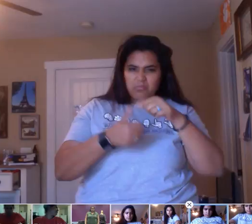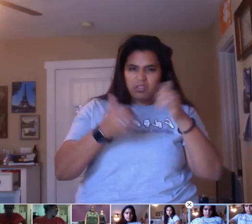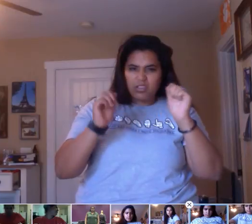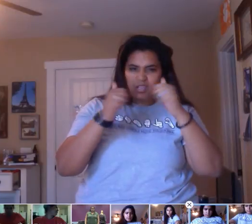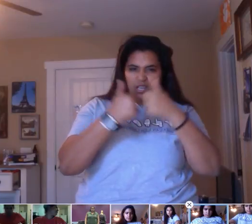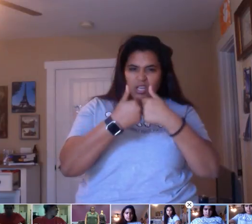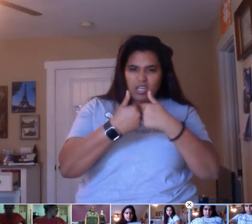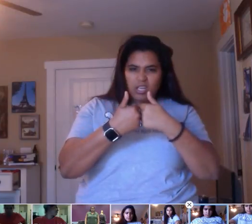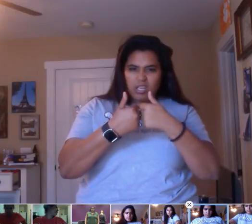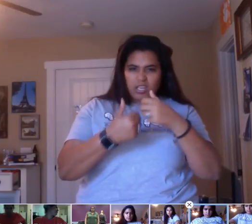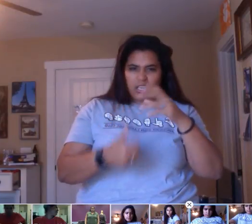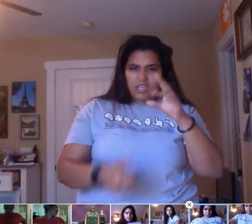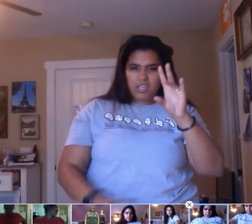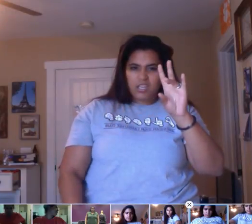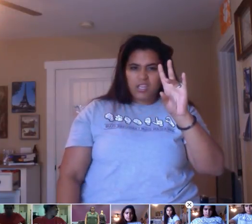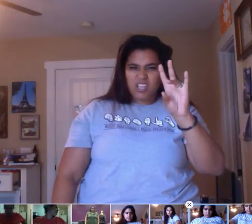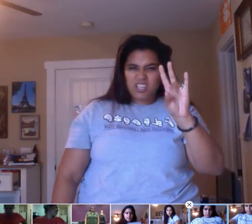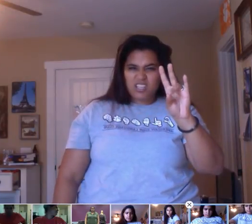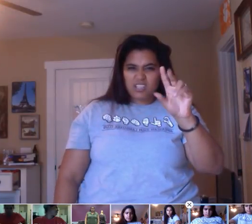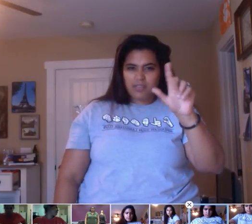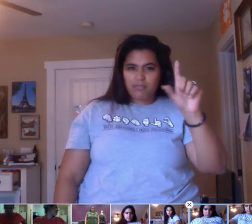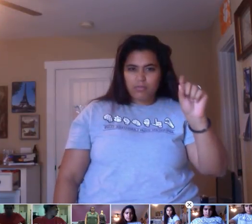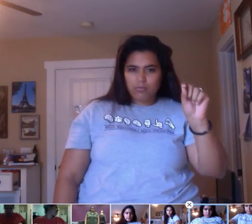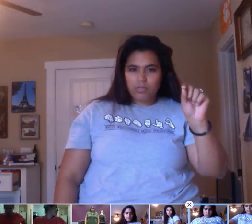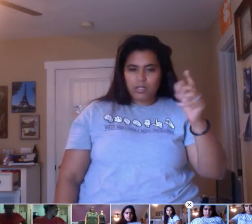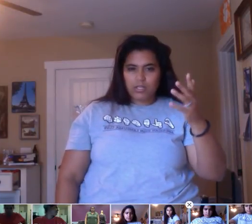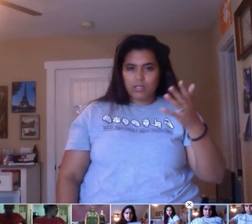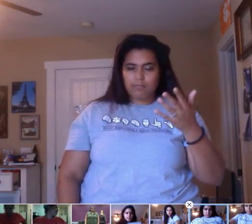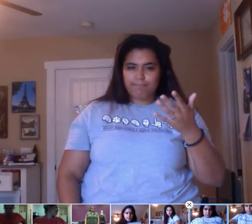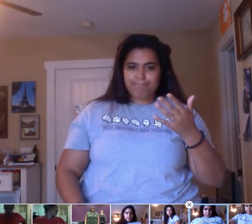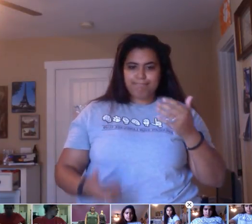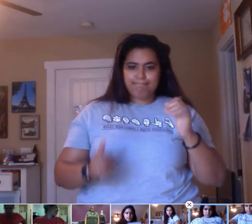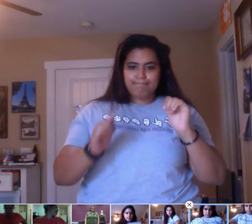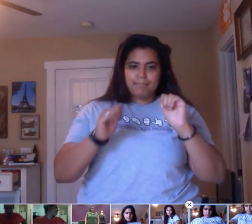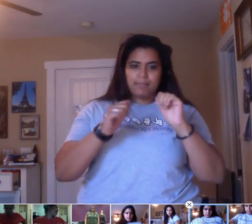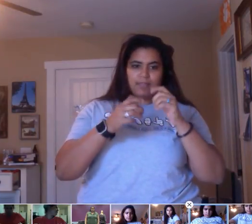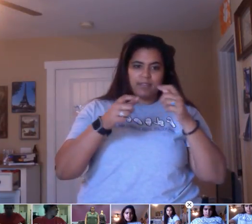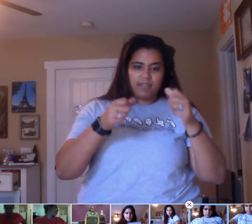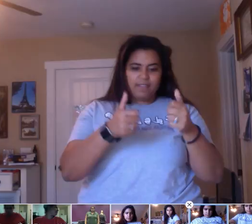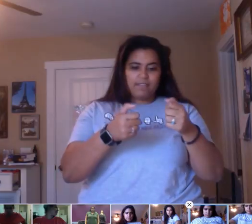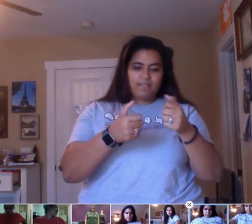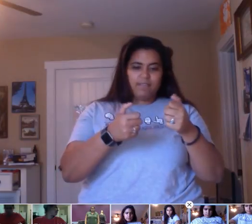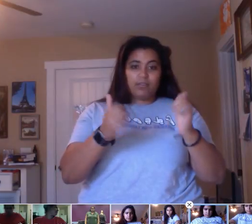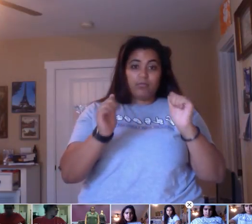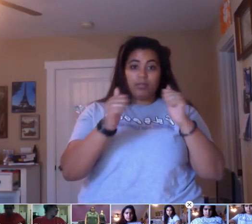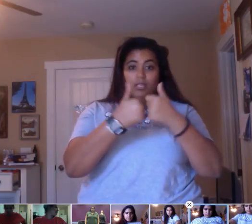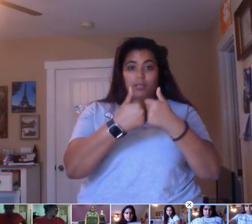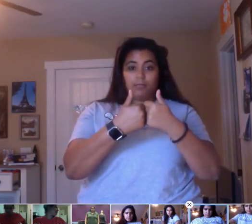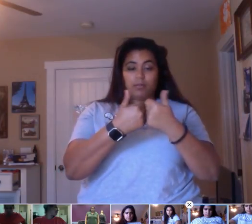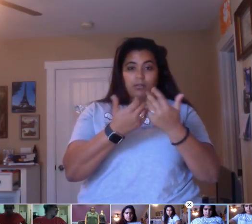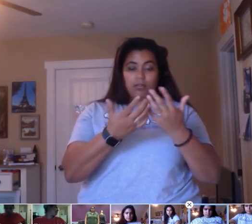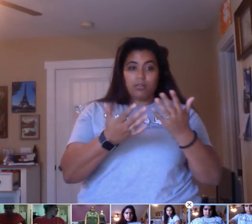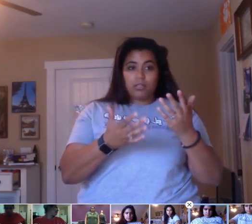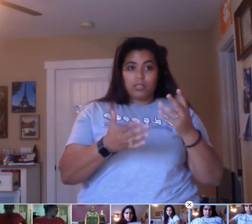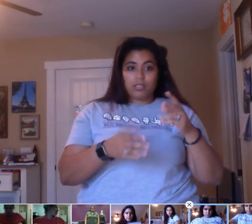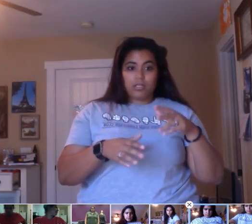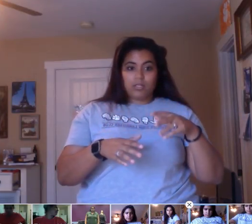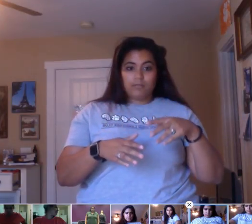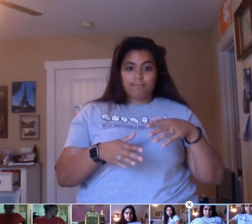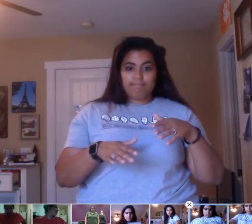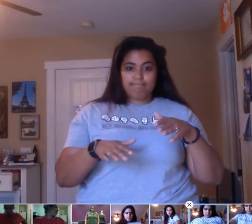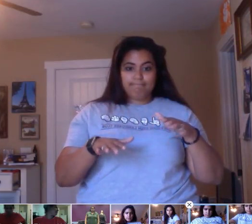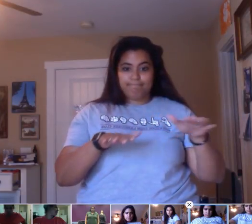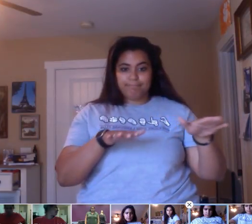if, I don't know if you remember that game that's 720, and it's a video game.